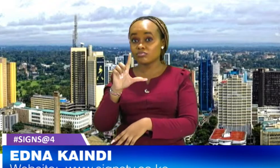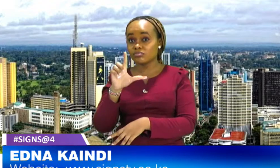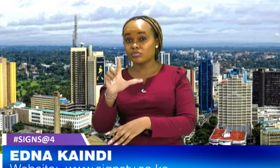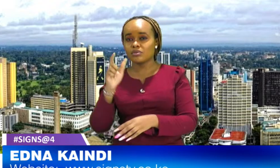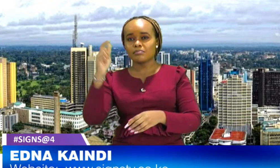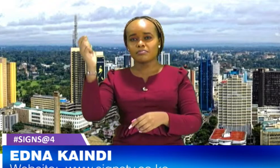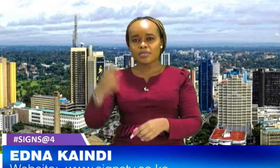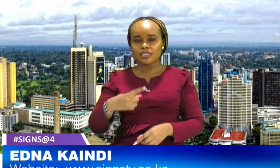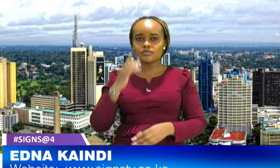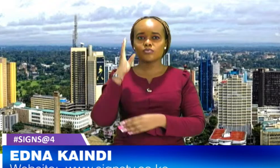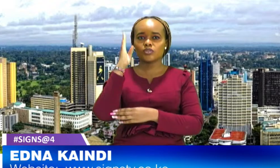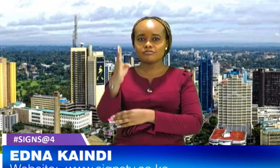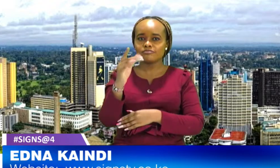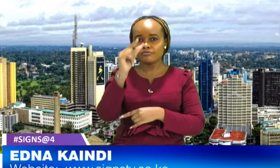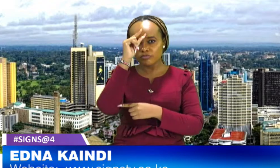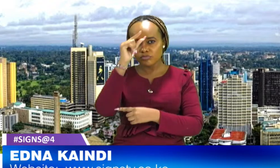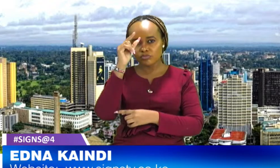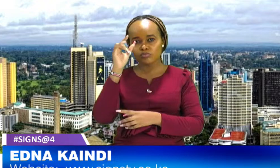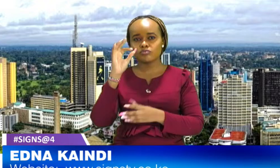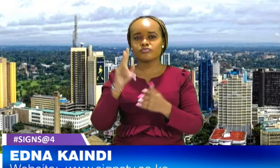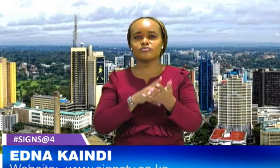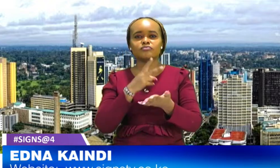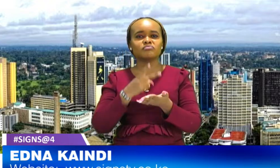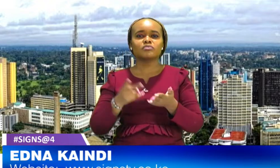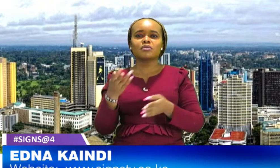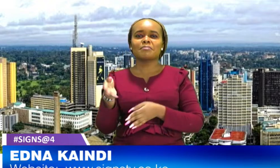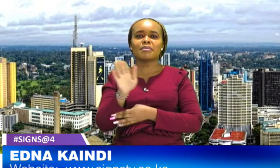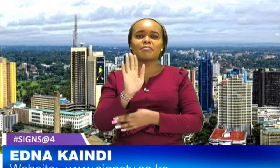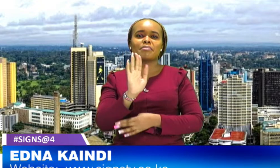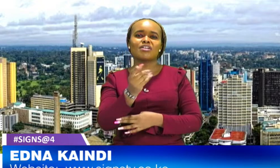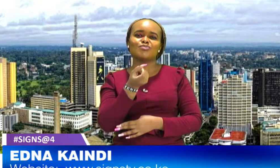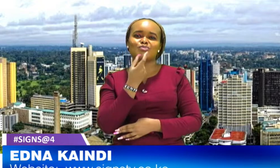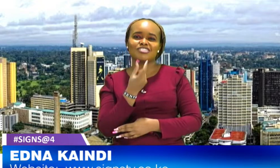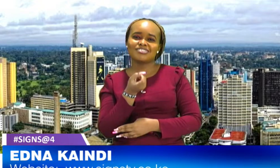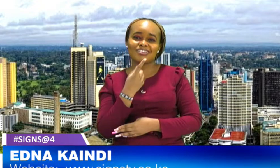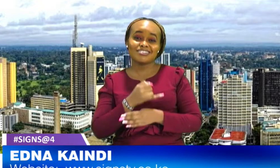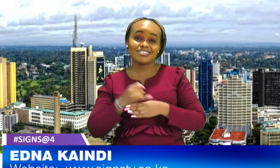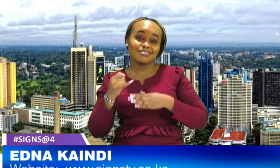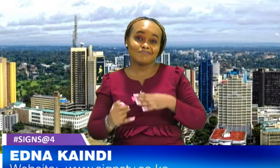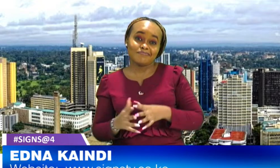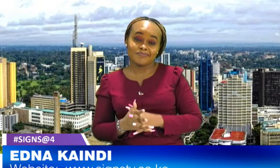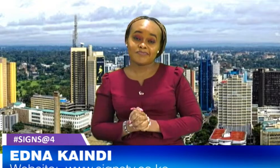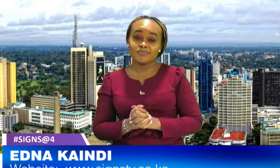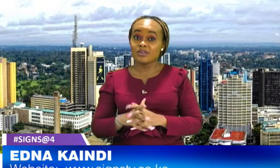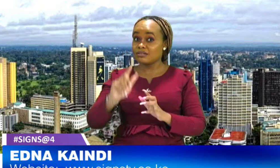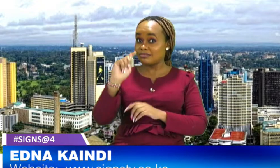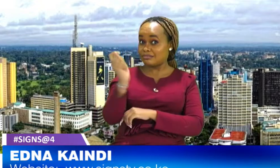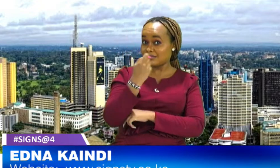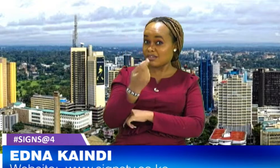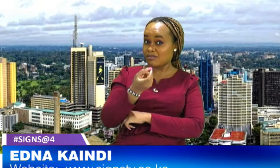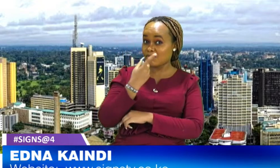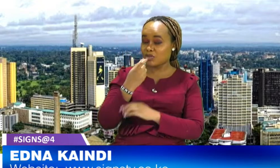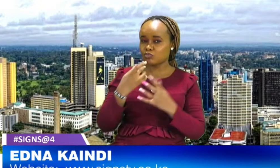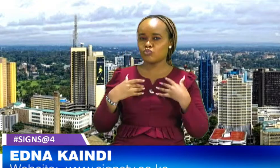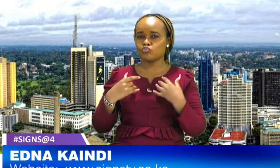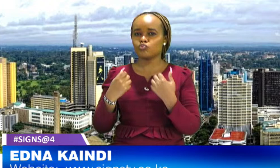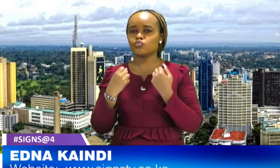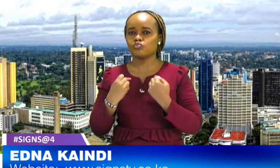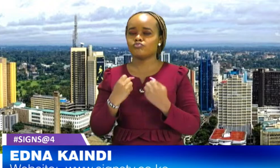Doctors have threatened to turn down their tools in a month should the government fail to